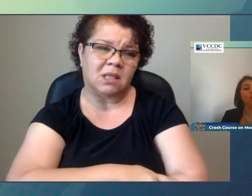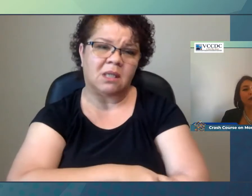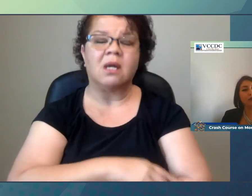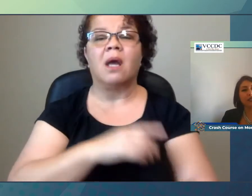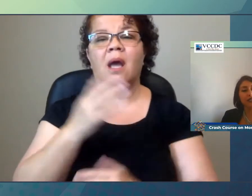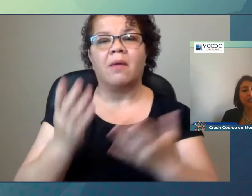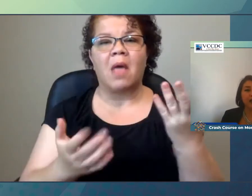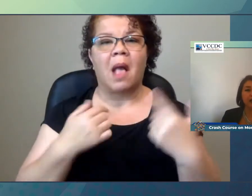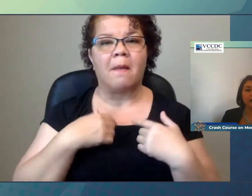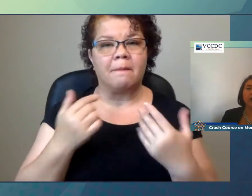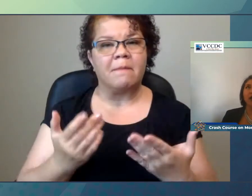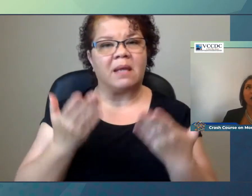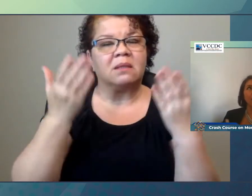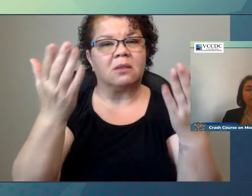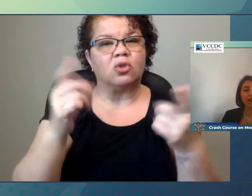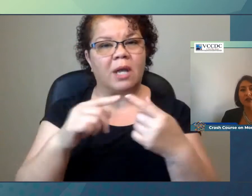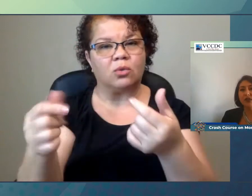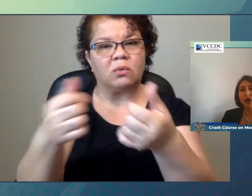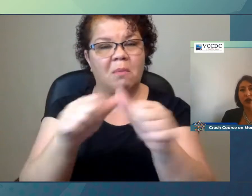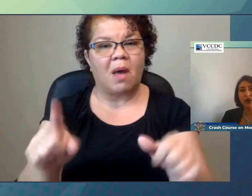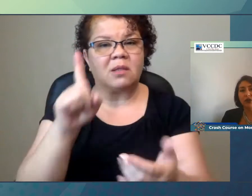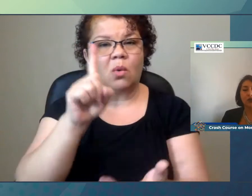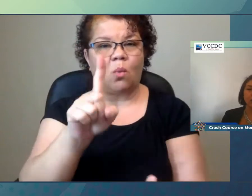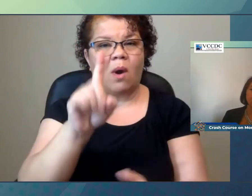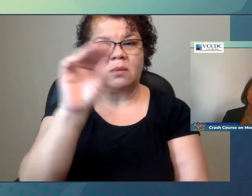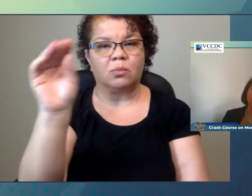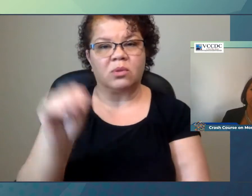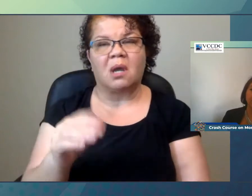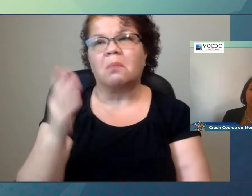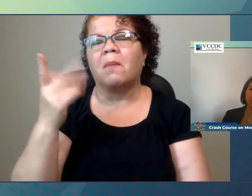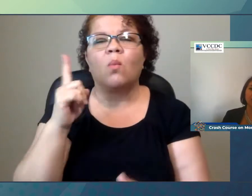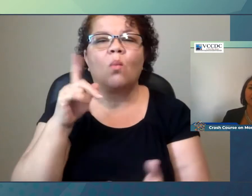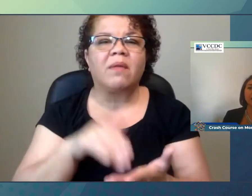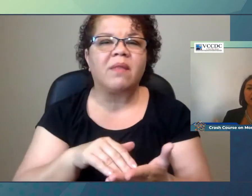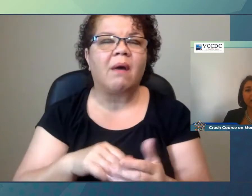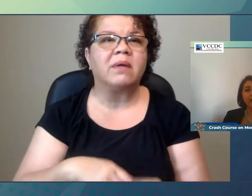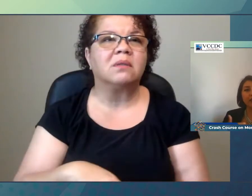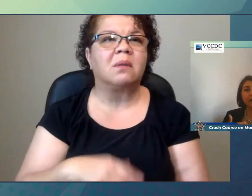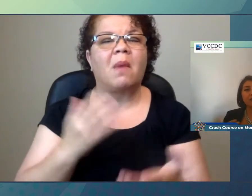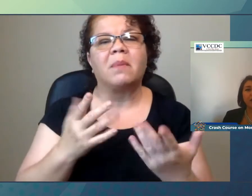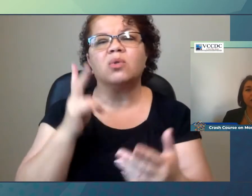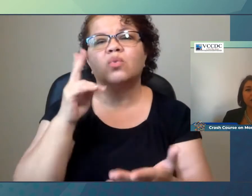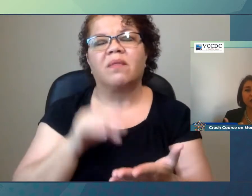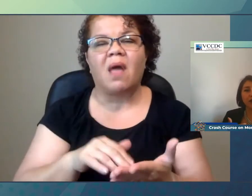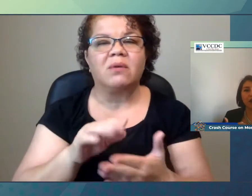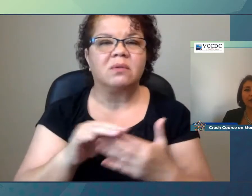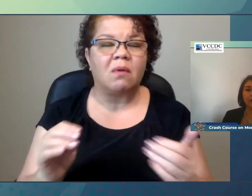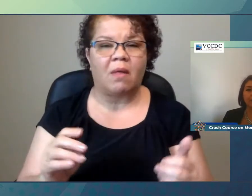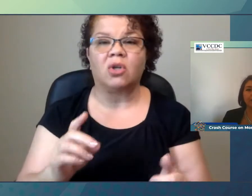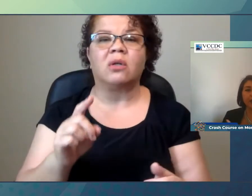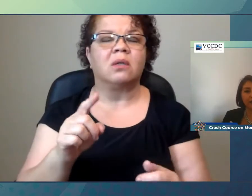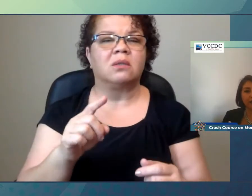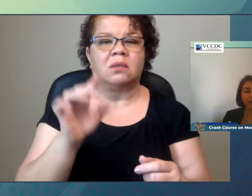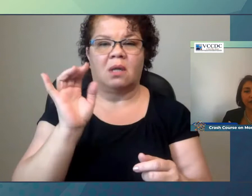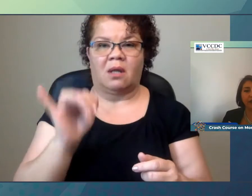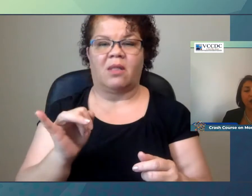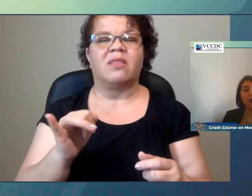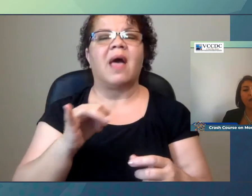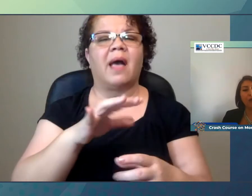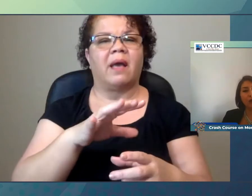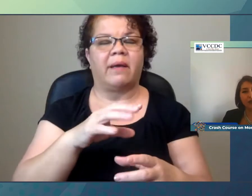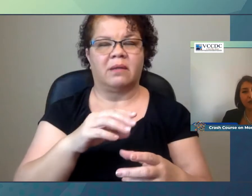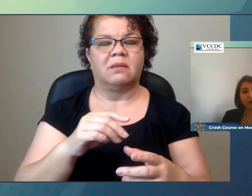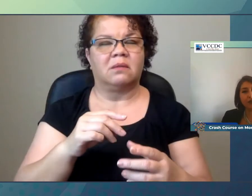that you put 1% down, or $1,000 or $2,000. Again, that goes back to your offer and your counter